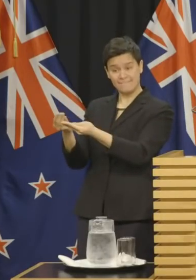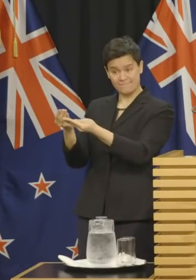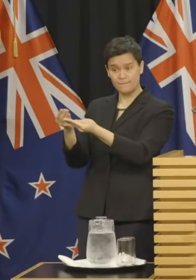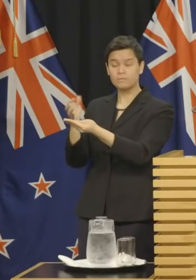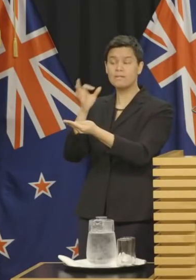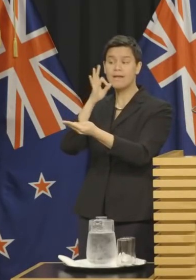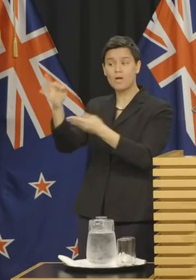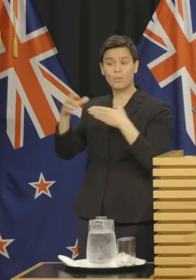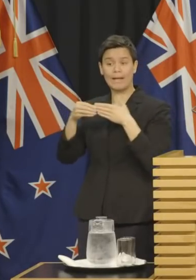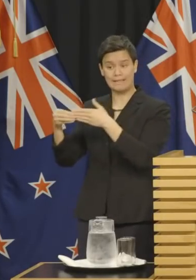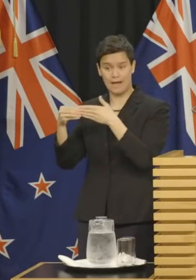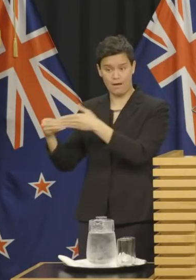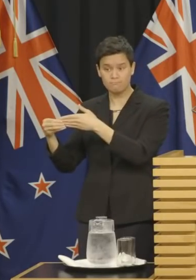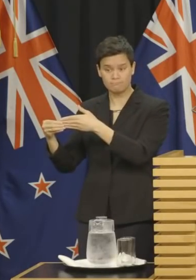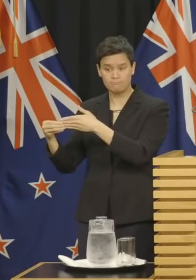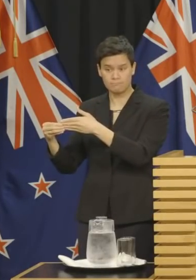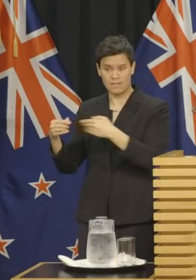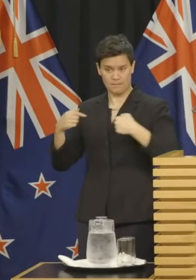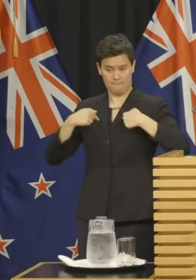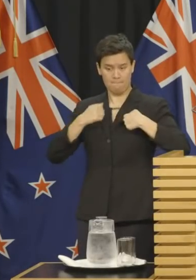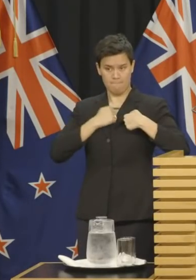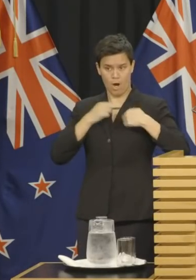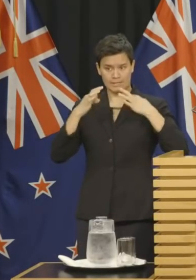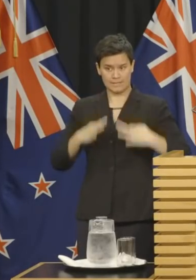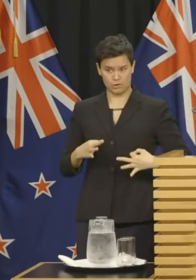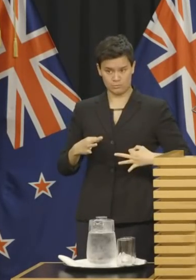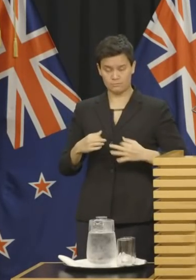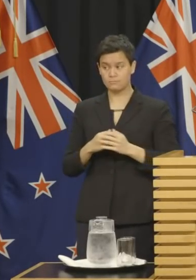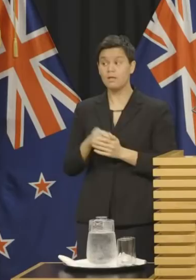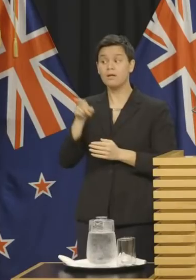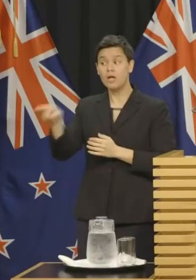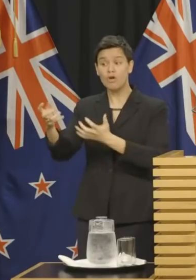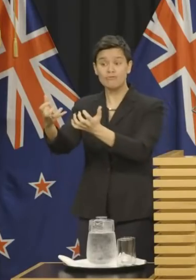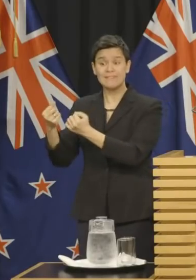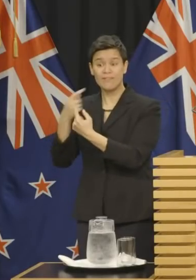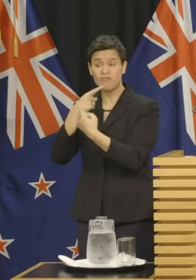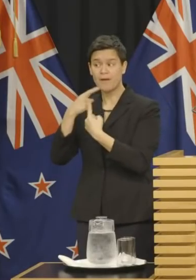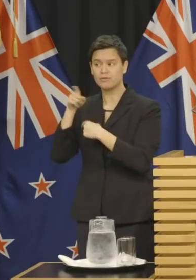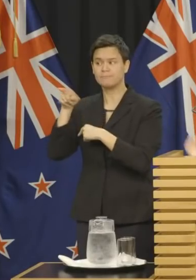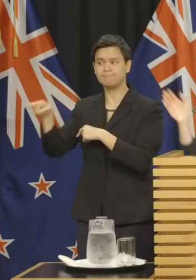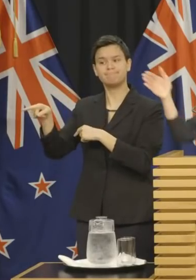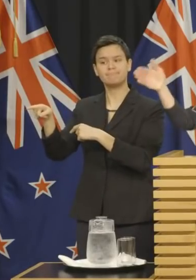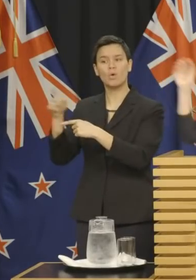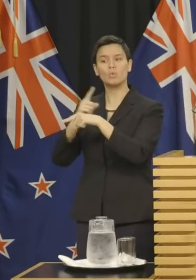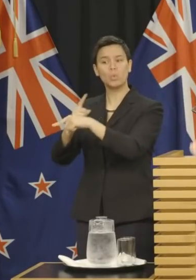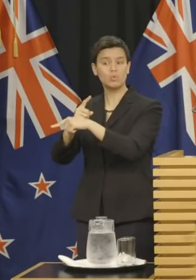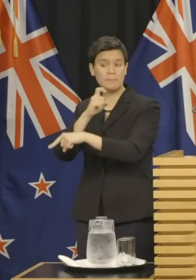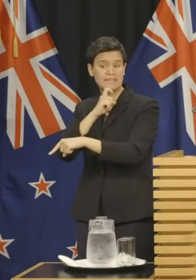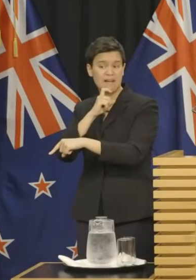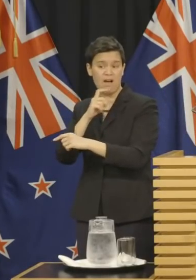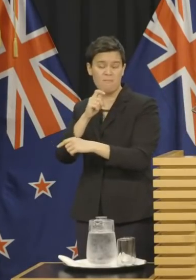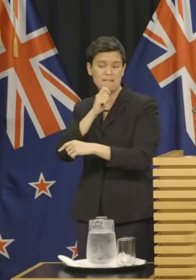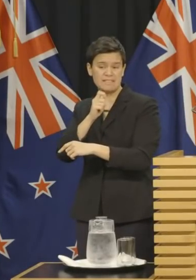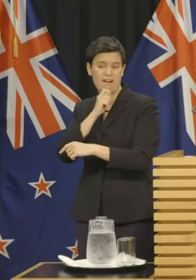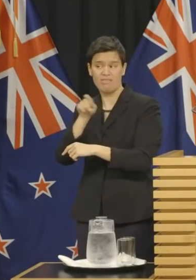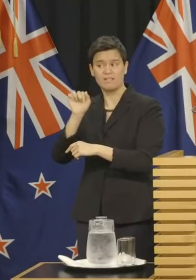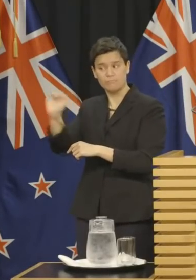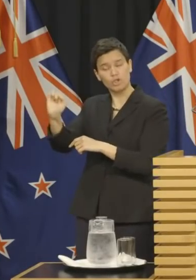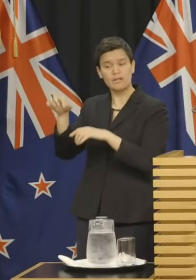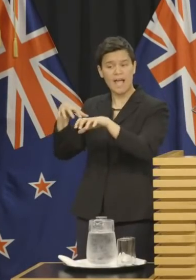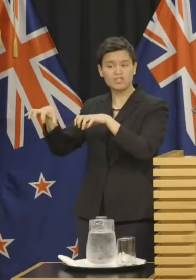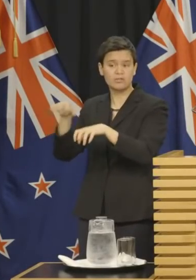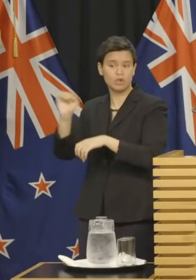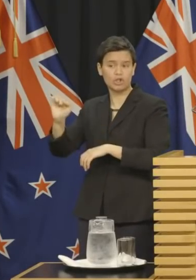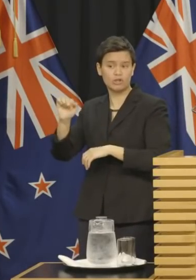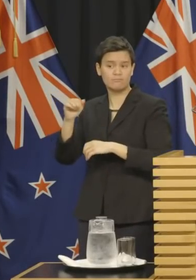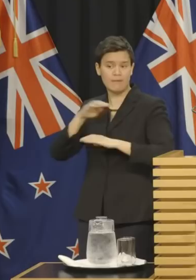that differently. That is her judgment. I made mine, she's made hers. Are you aware of previous